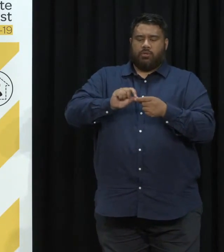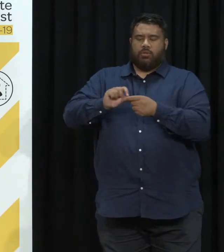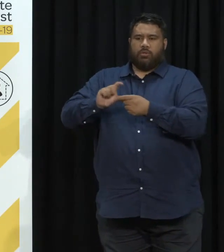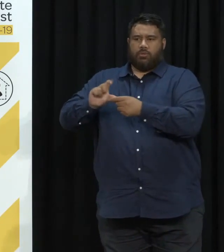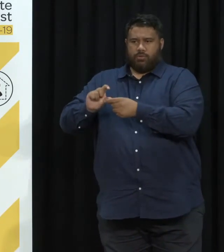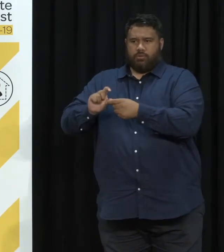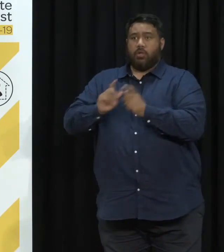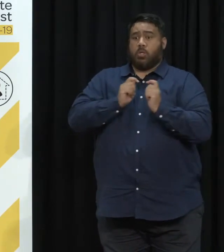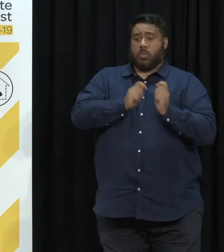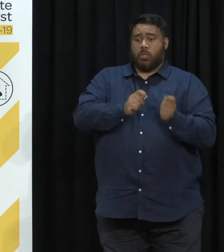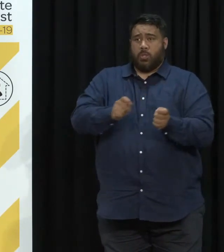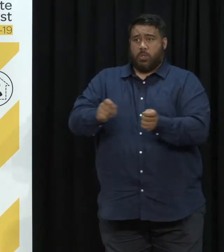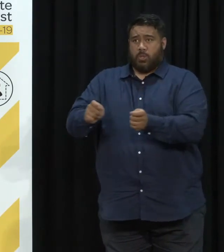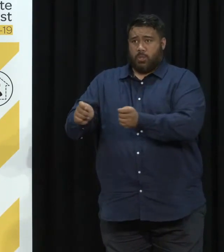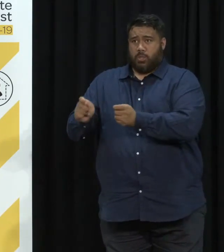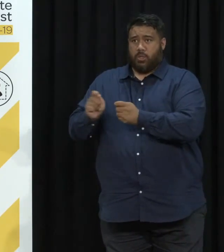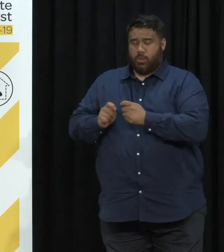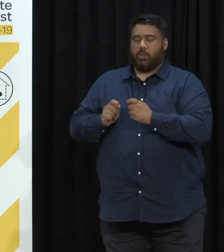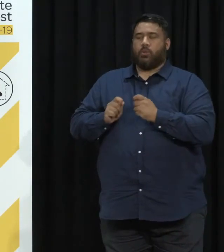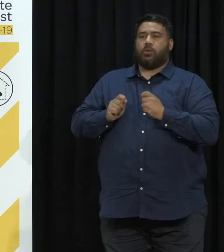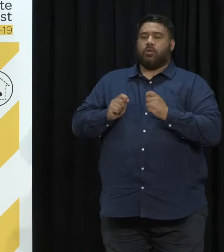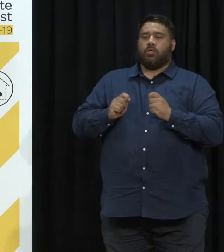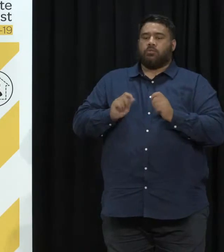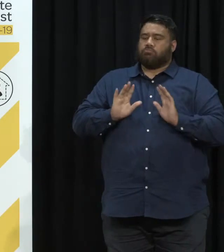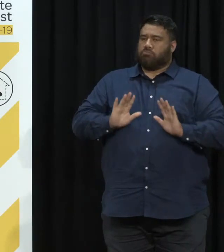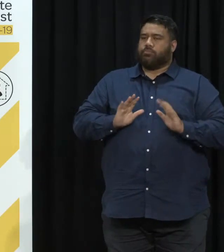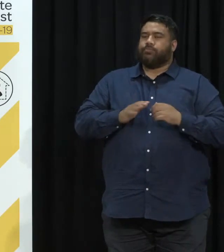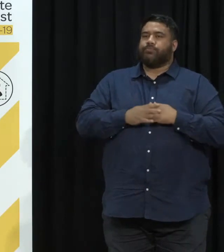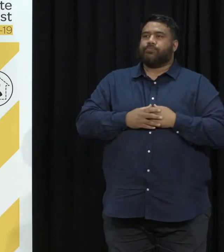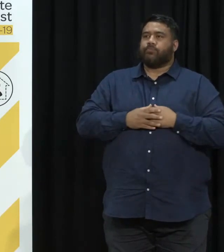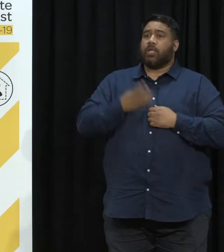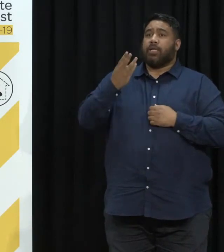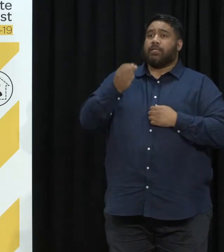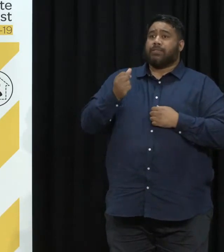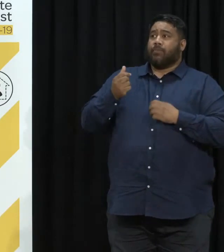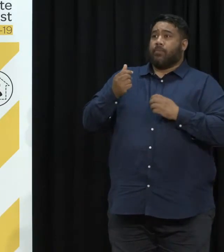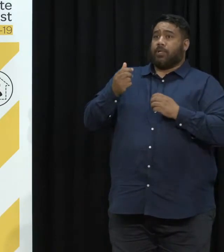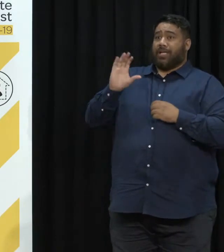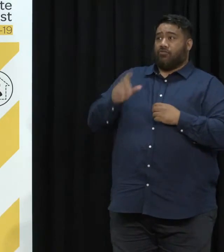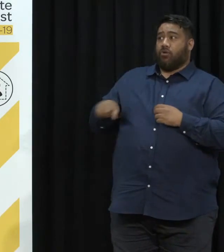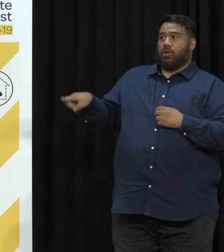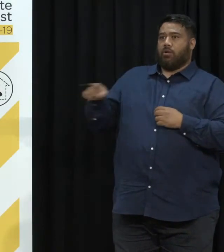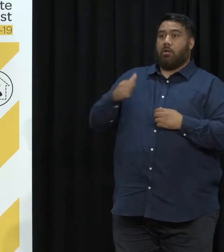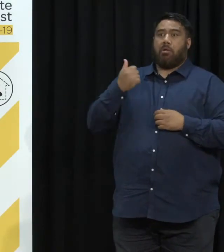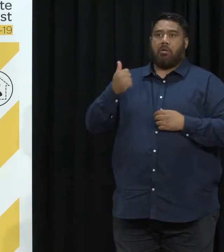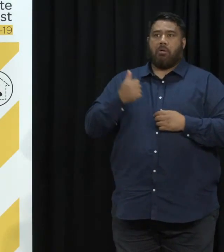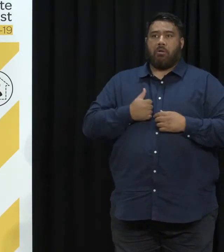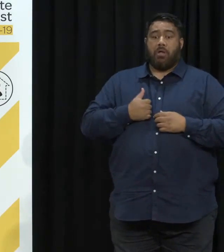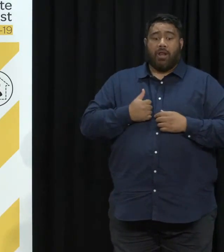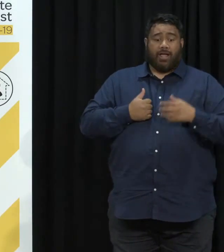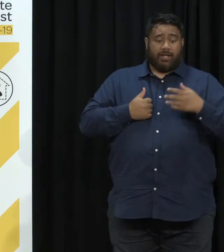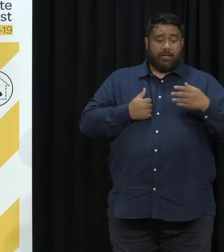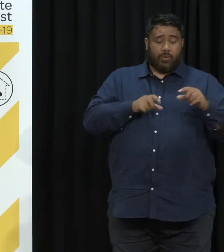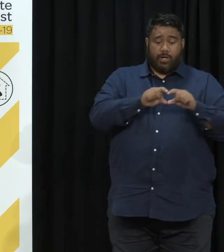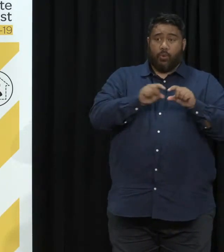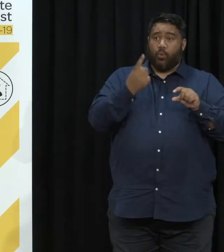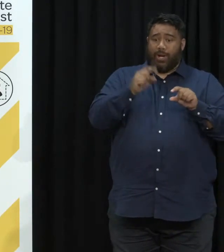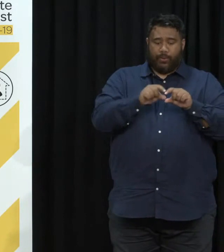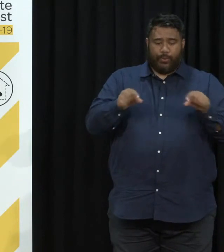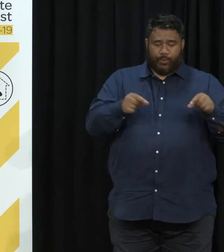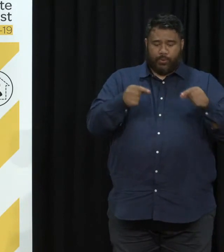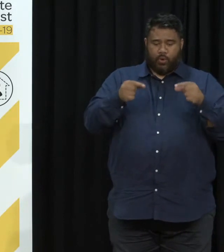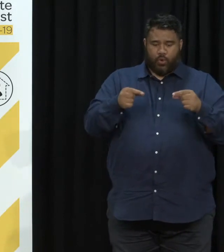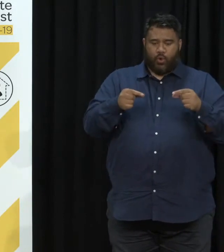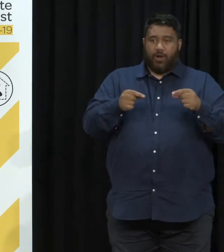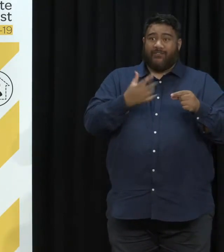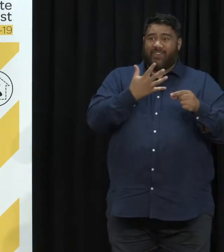order to ensure that we don't lose anything, some countries have been used their ingenuity to, instead of getting 5 doses, getting 6. To get that